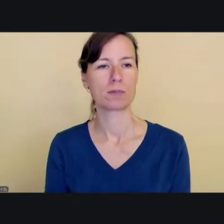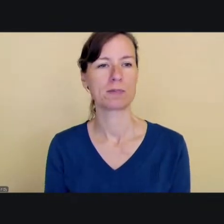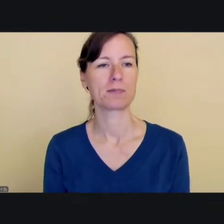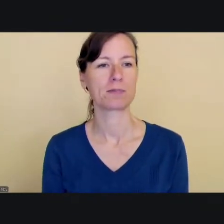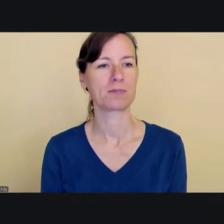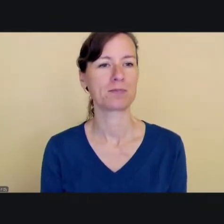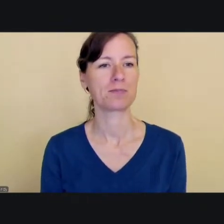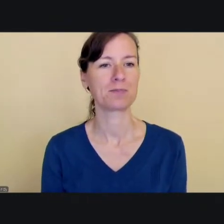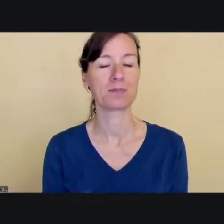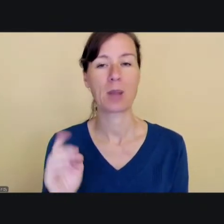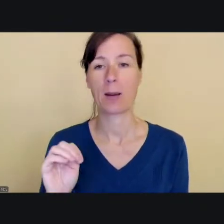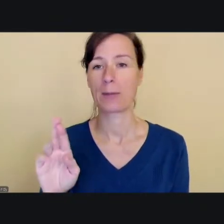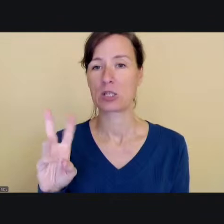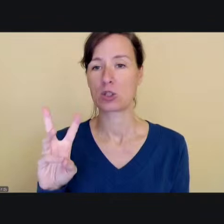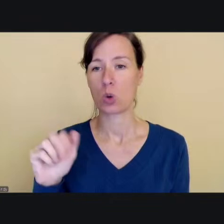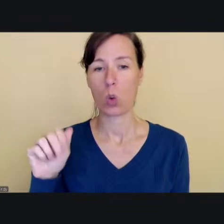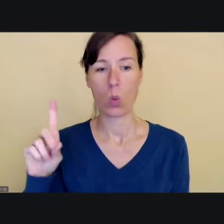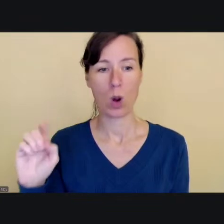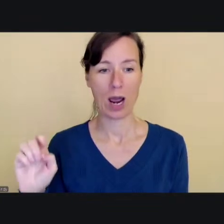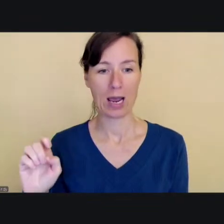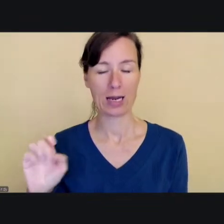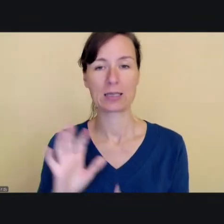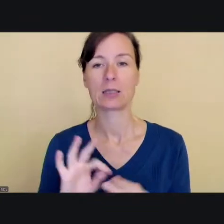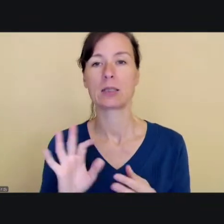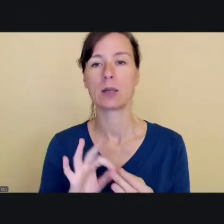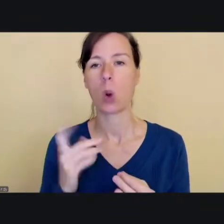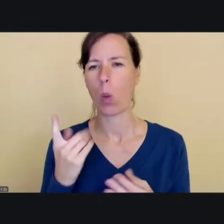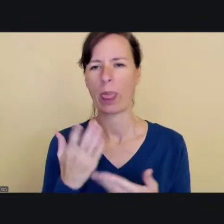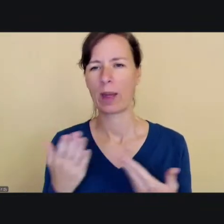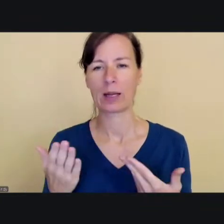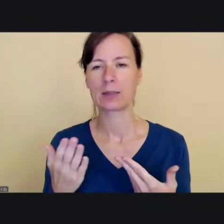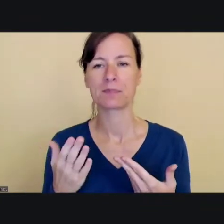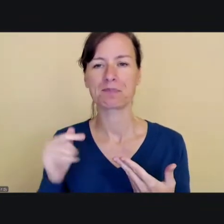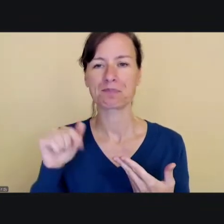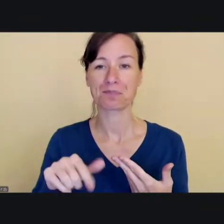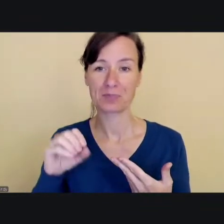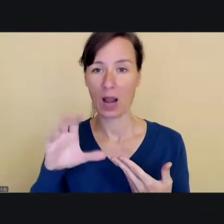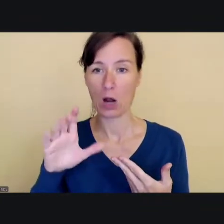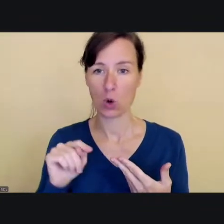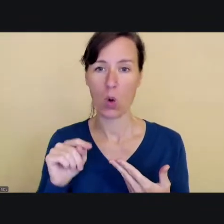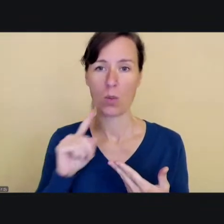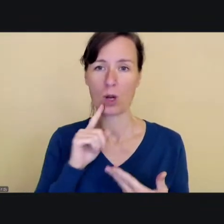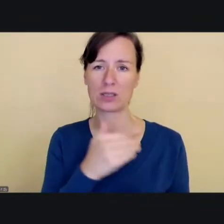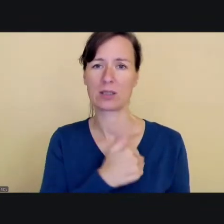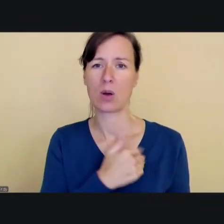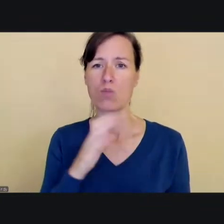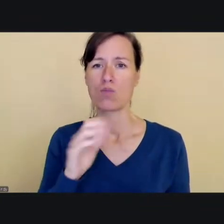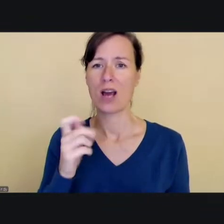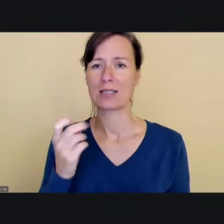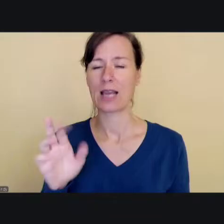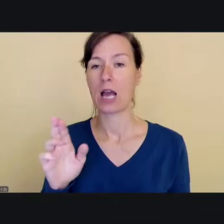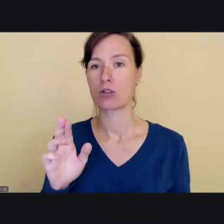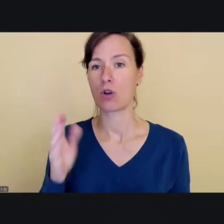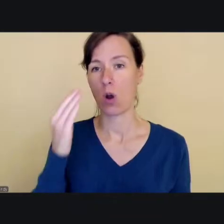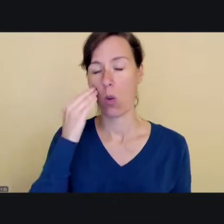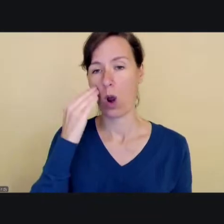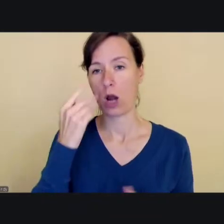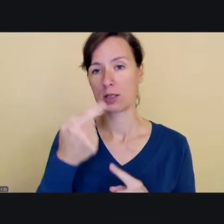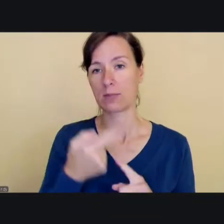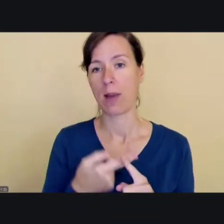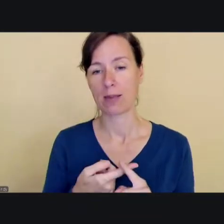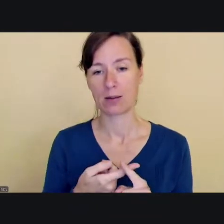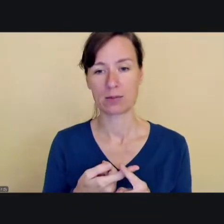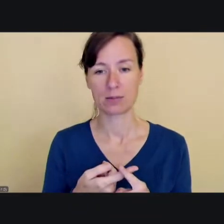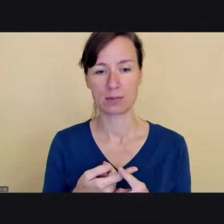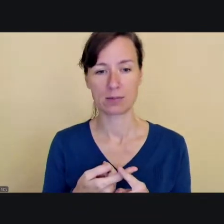Mr. Wade. Just one thing. As we know, this is October, which is Breast Cancer Awareness Month, something that's near and dear